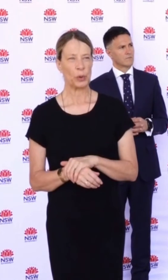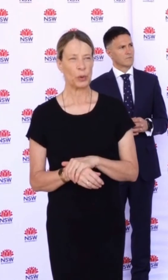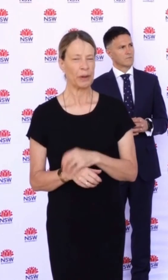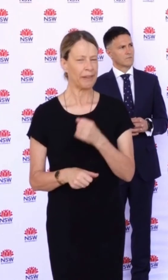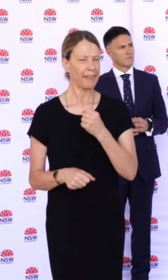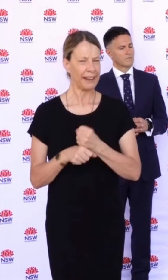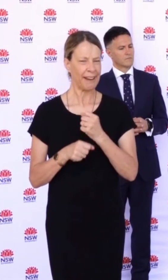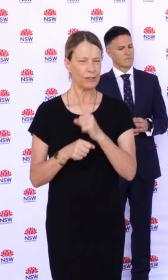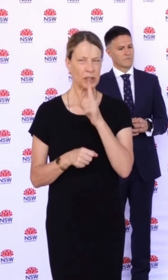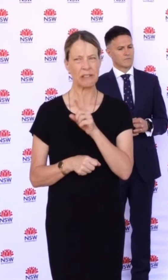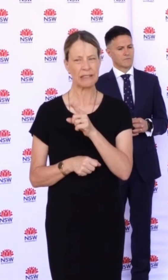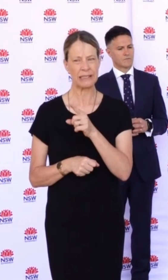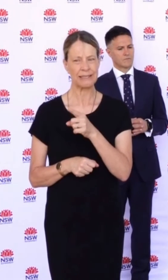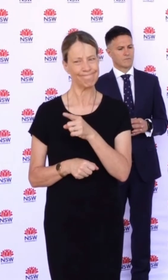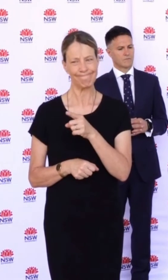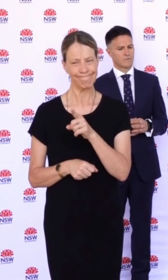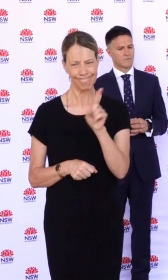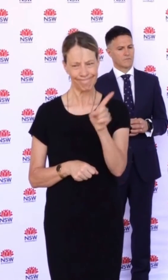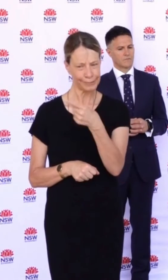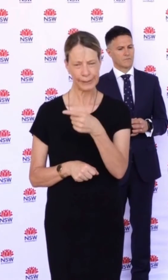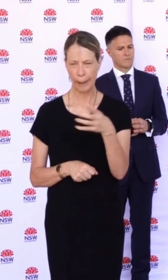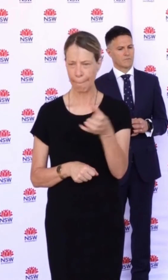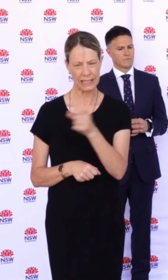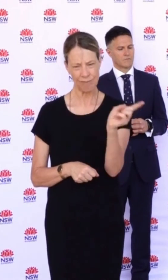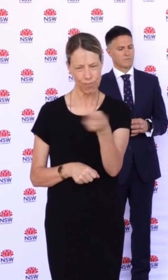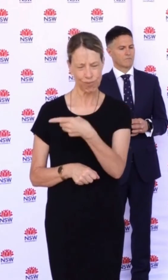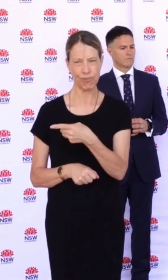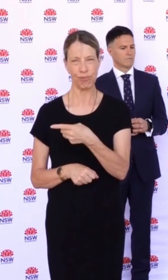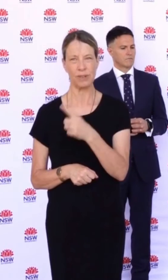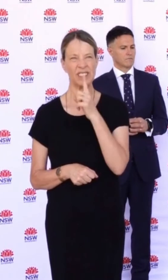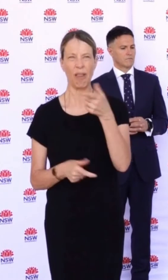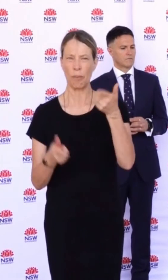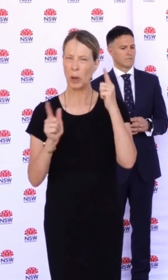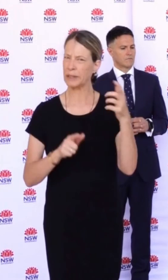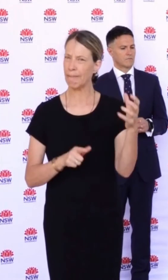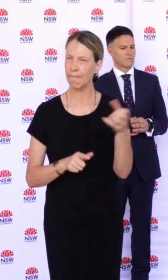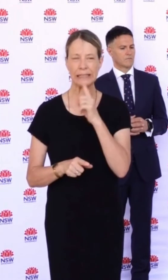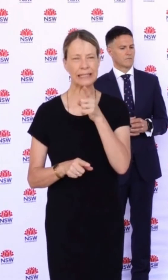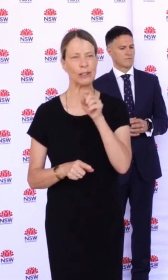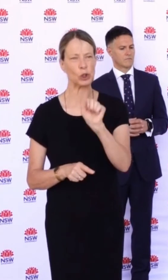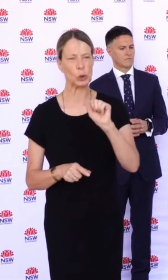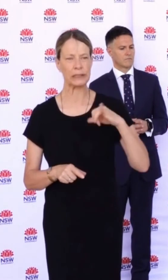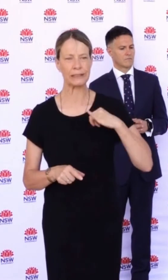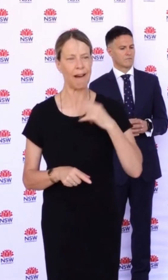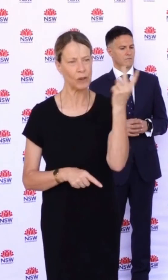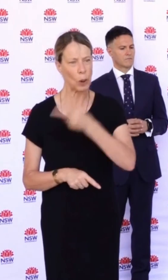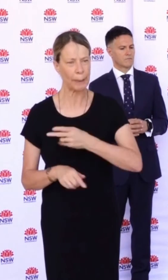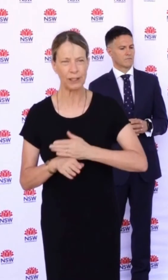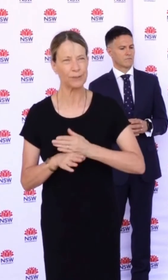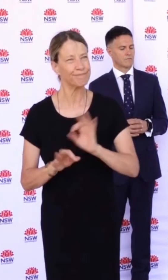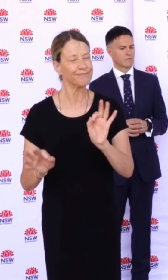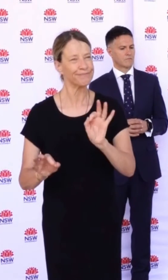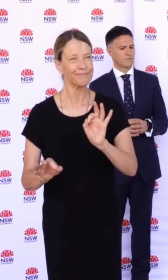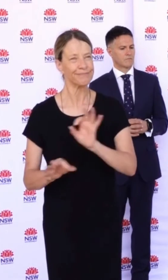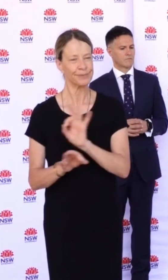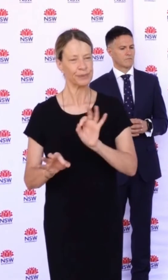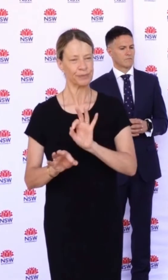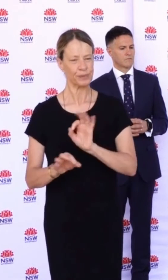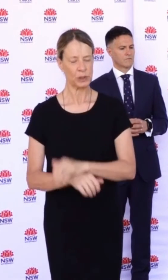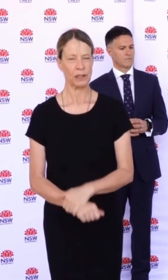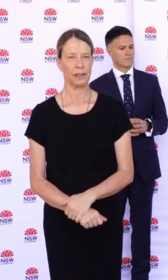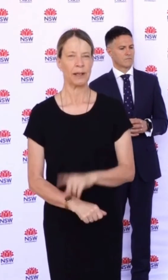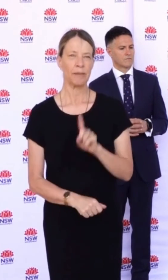that, to my mind, most employers, particularly the larger ones, are being very reasonable and very sensible and talking to their staff